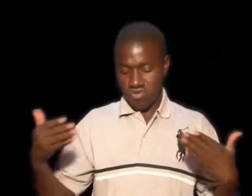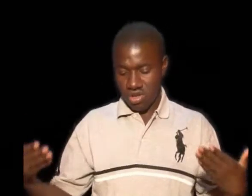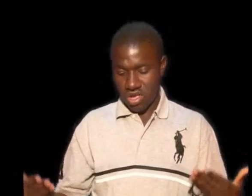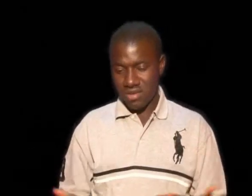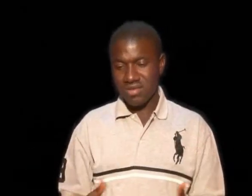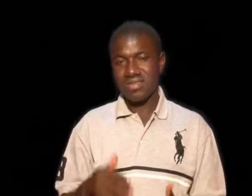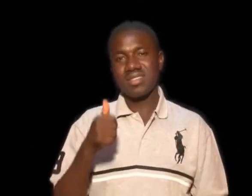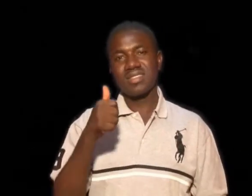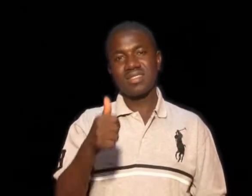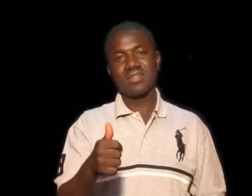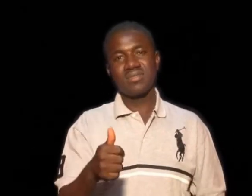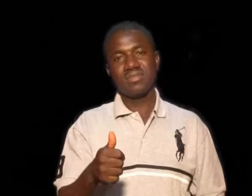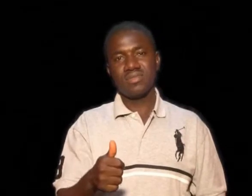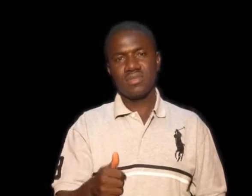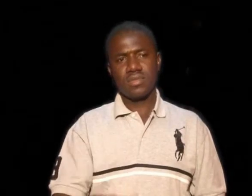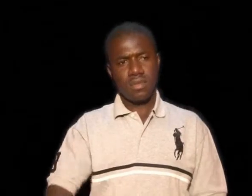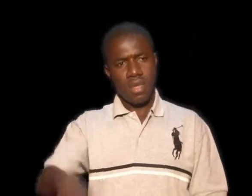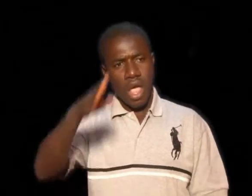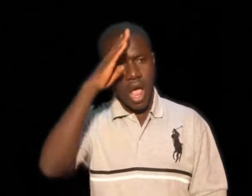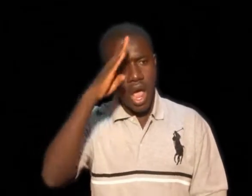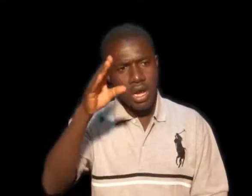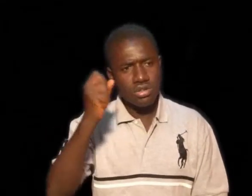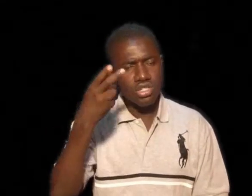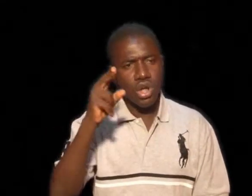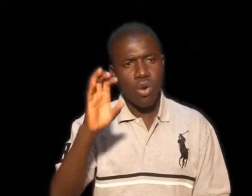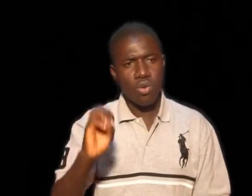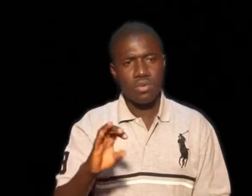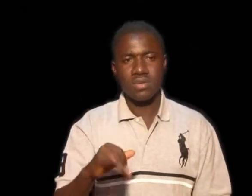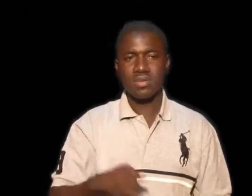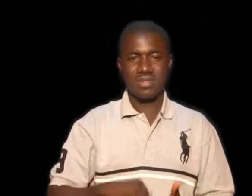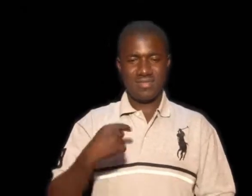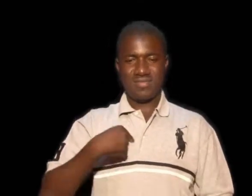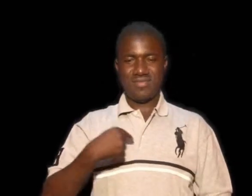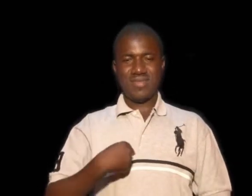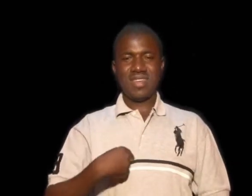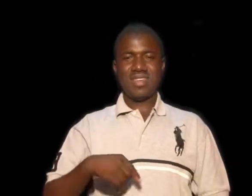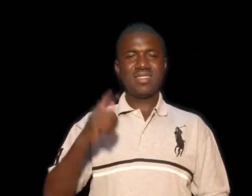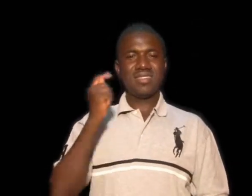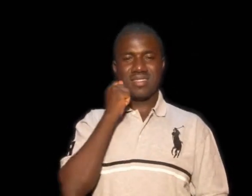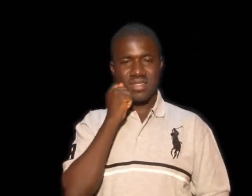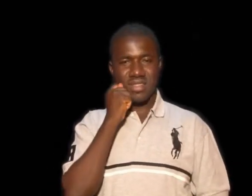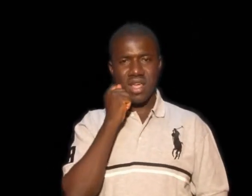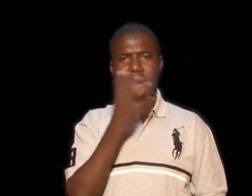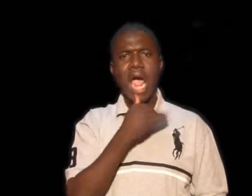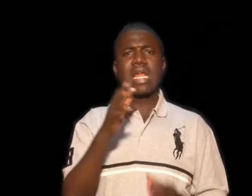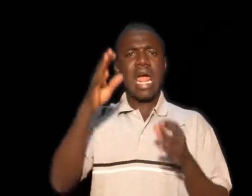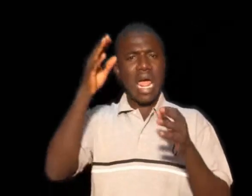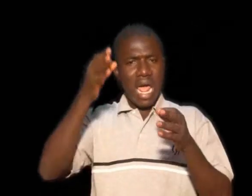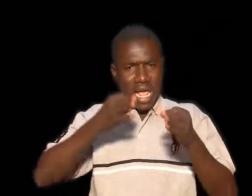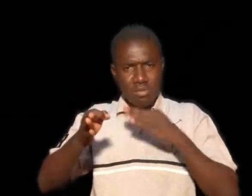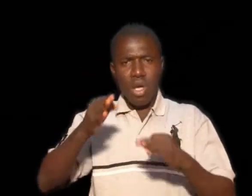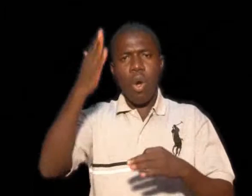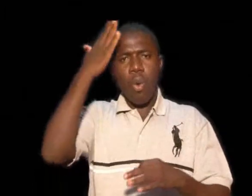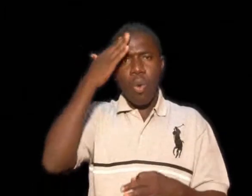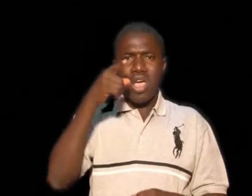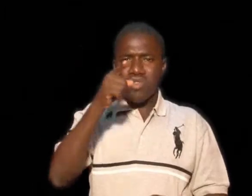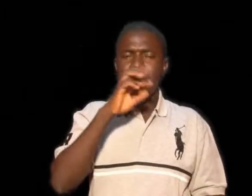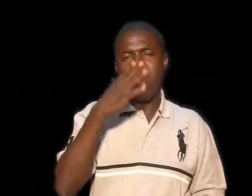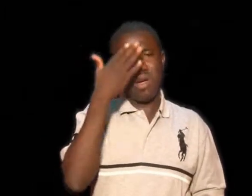Always introduce yourself by name. For instance, "Hello Shehu, it is Okechukwu," and explain why you are there.